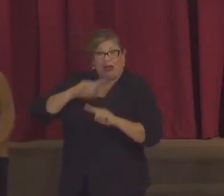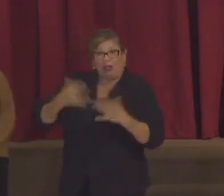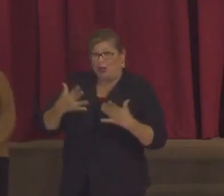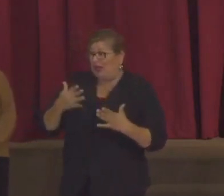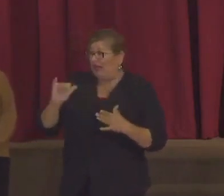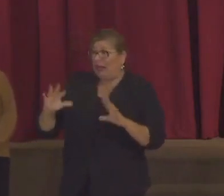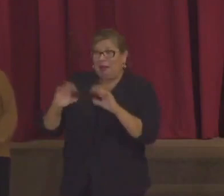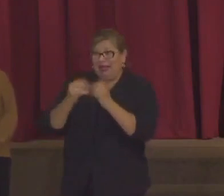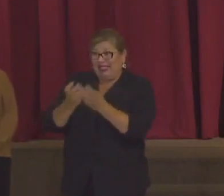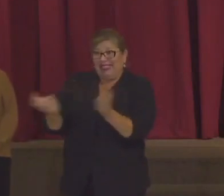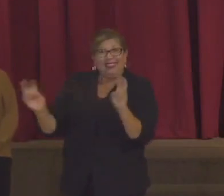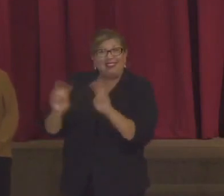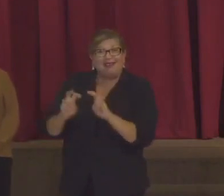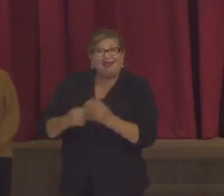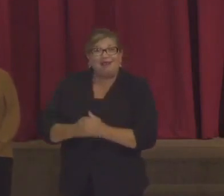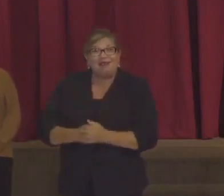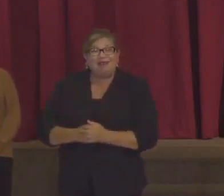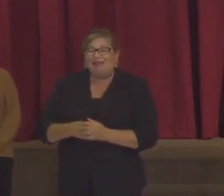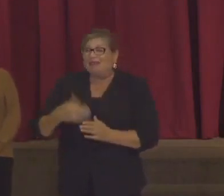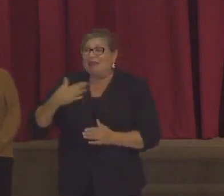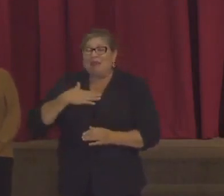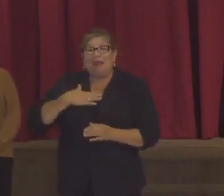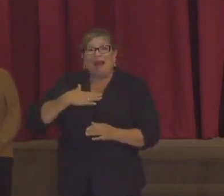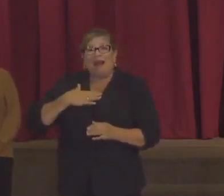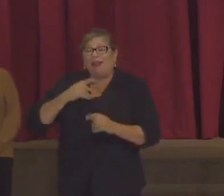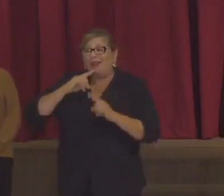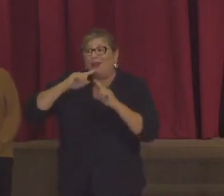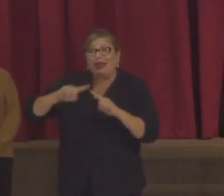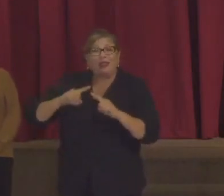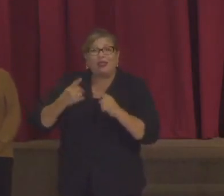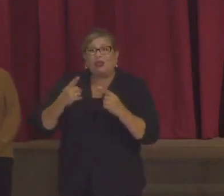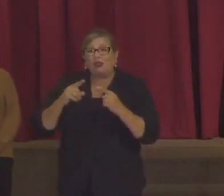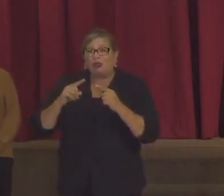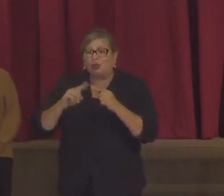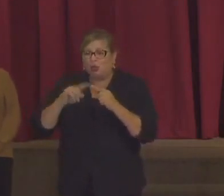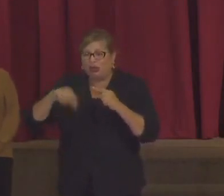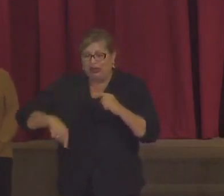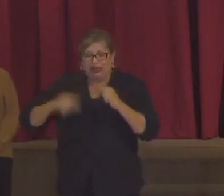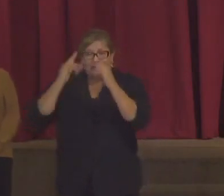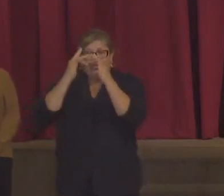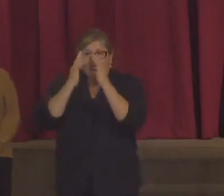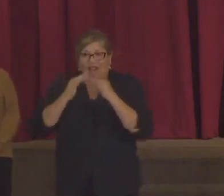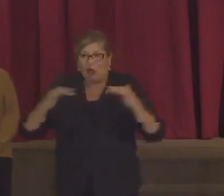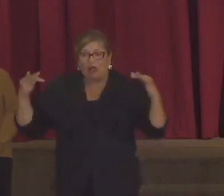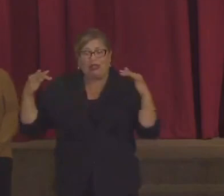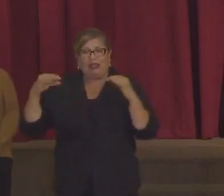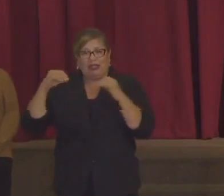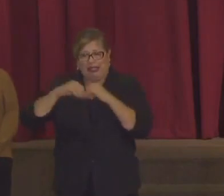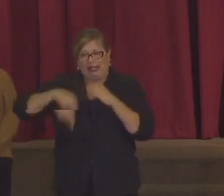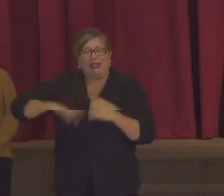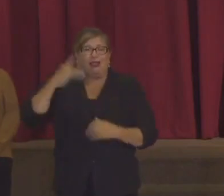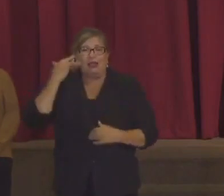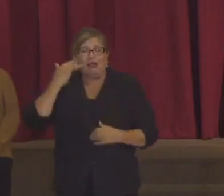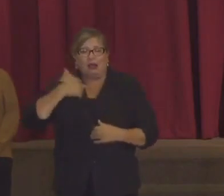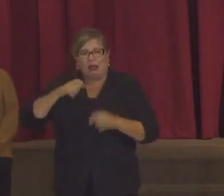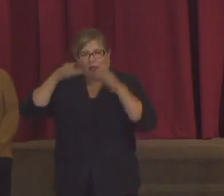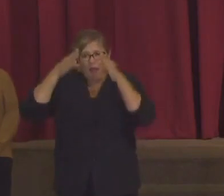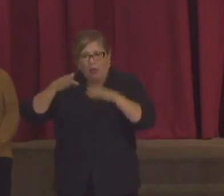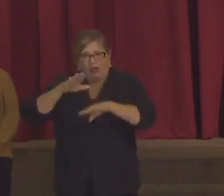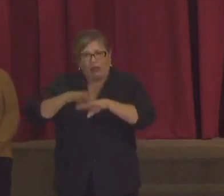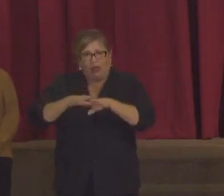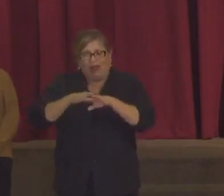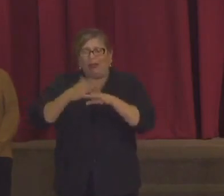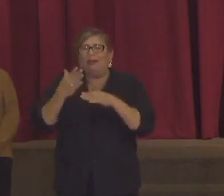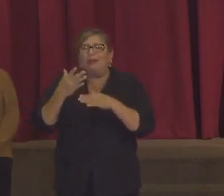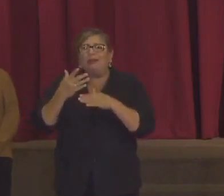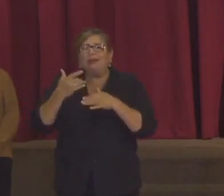the people of this state, the most diverse state and the world's most diverse democracy, to focus on the things that unite us, not what divides us, to make